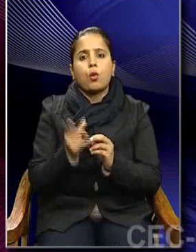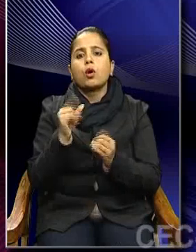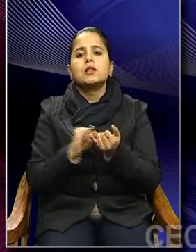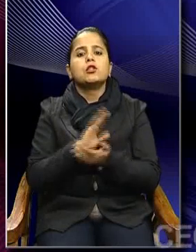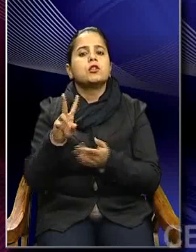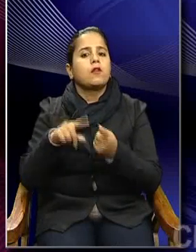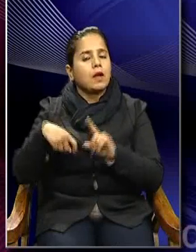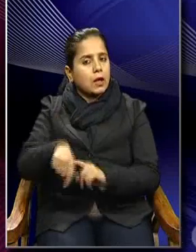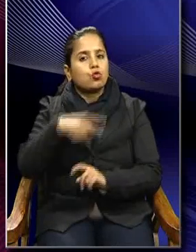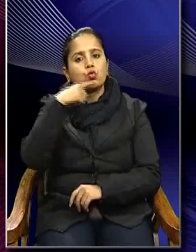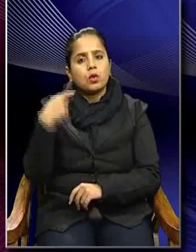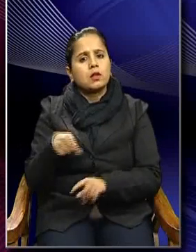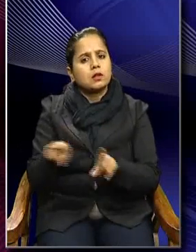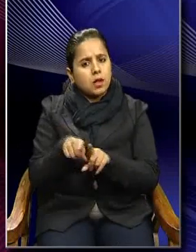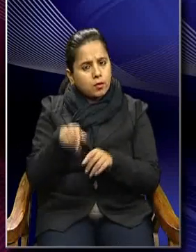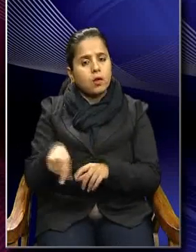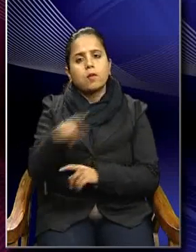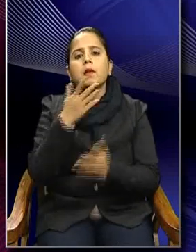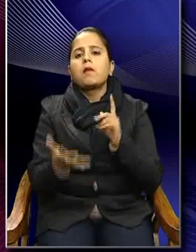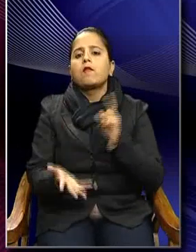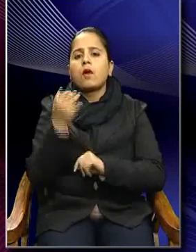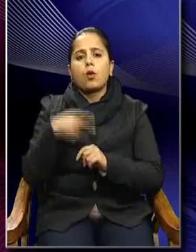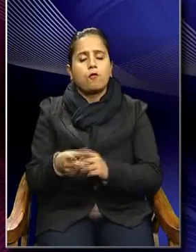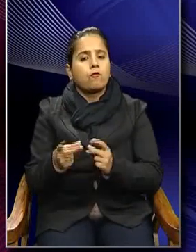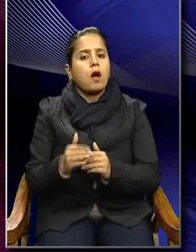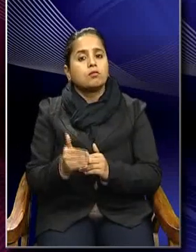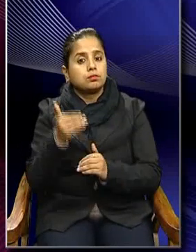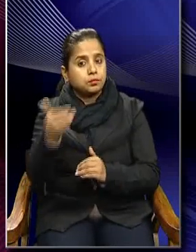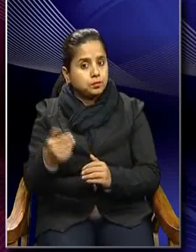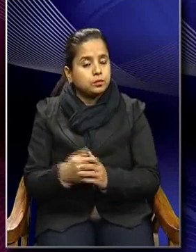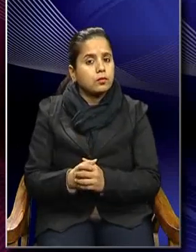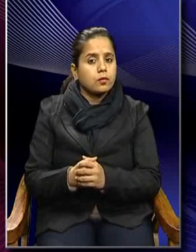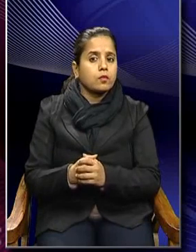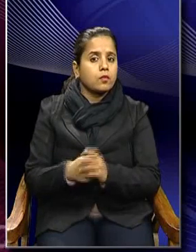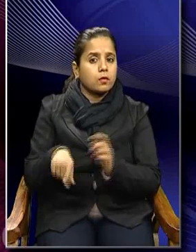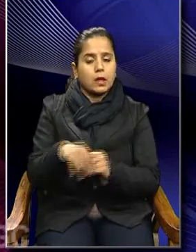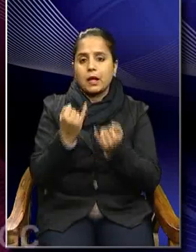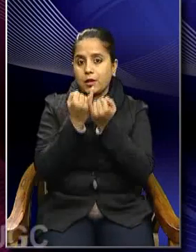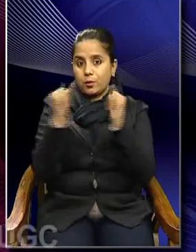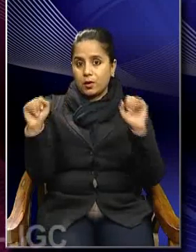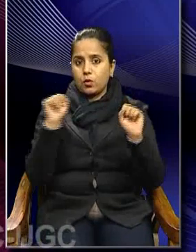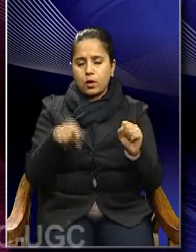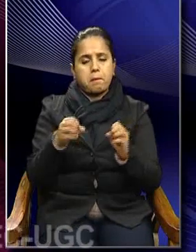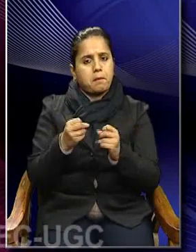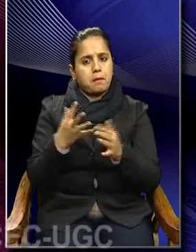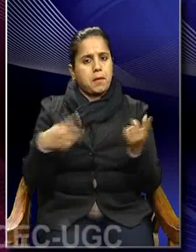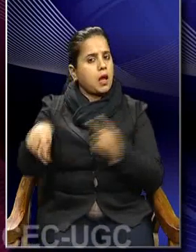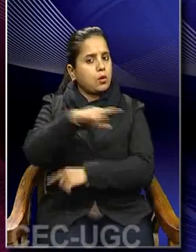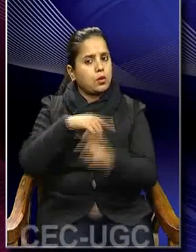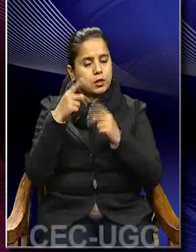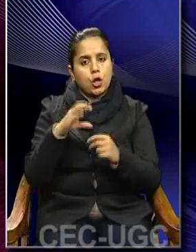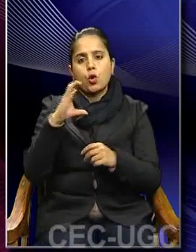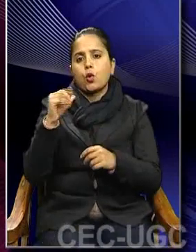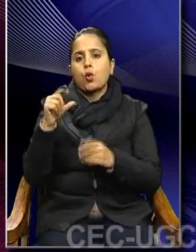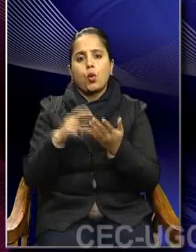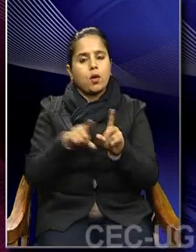for answers, and therefore you find that immediately after independence, most of the colonies